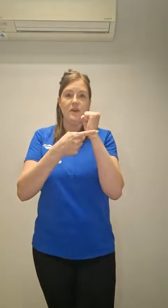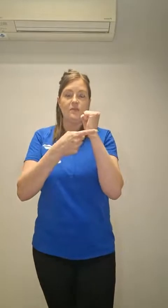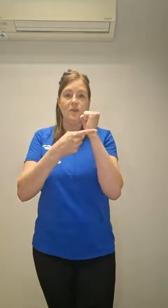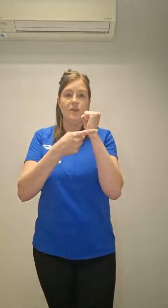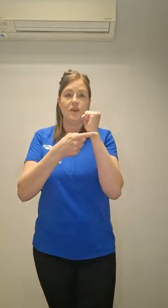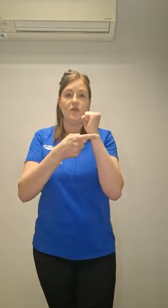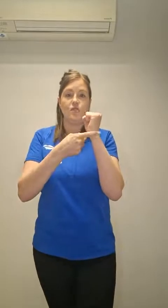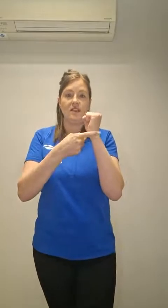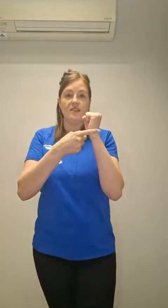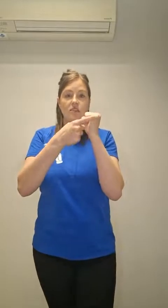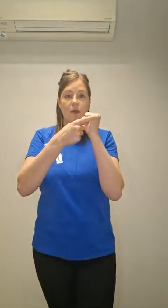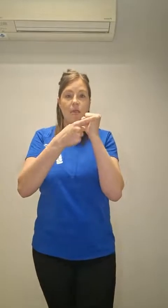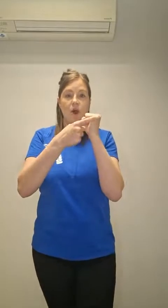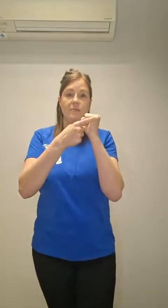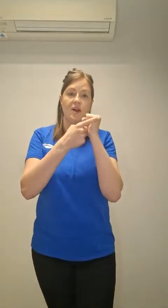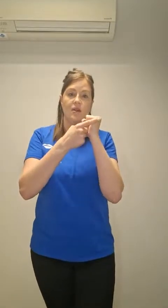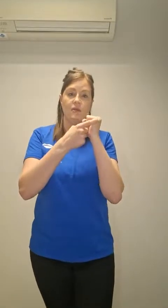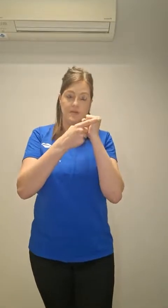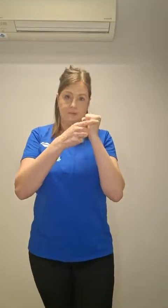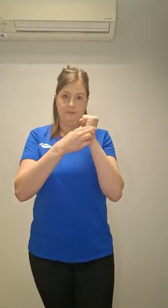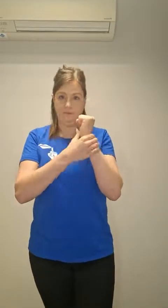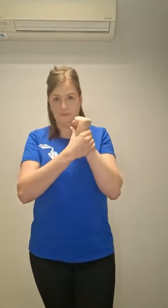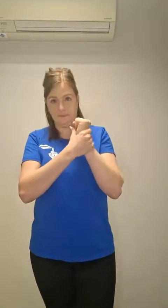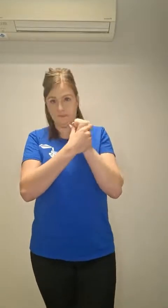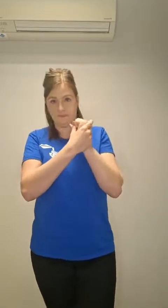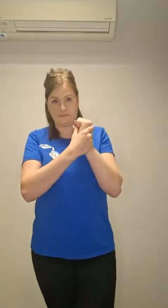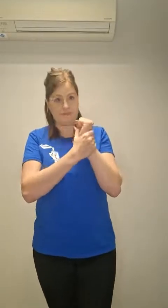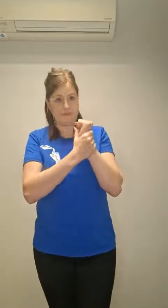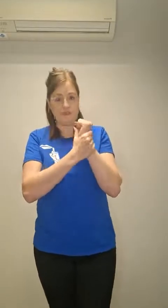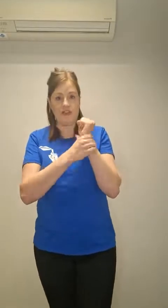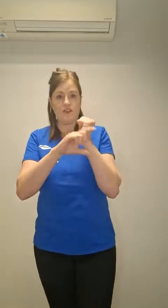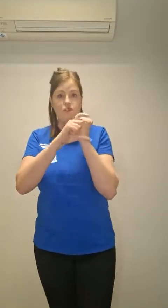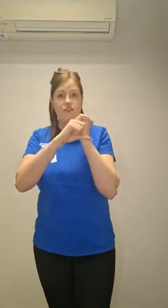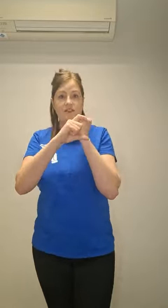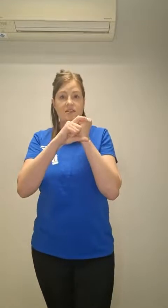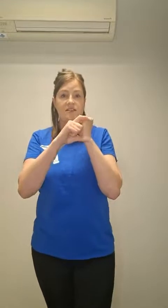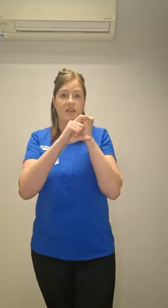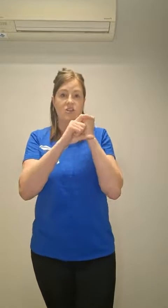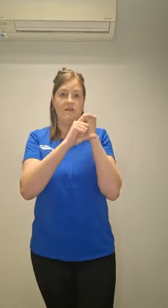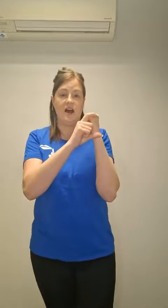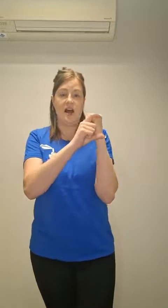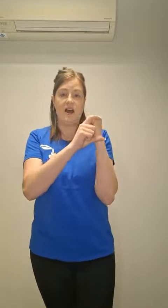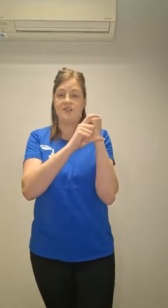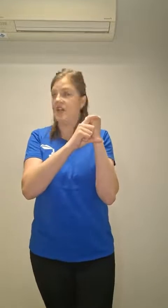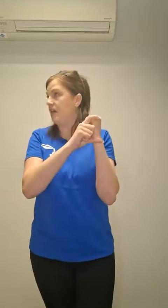from the wrist to our palm knuckles. So just this section of our hand here.